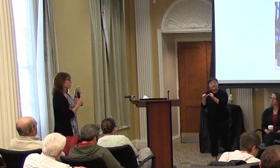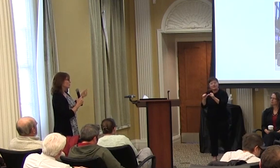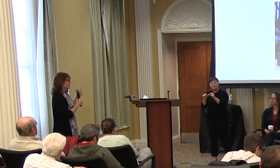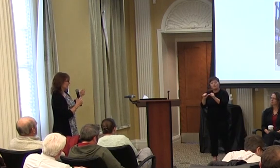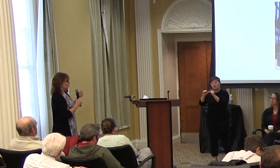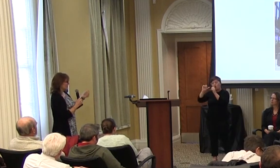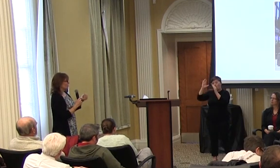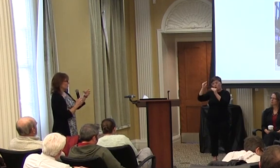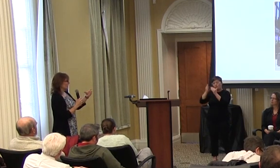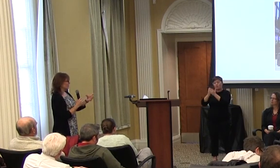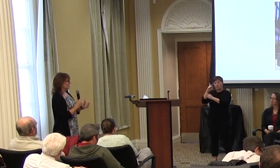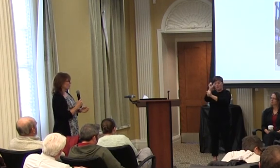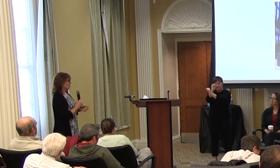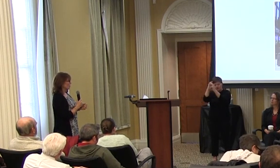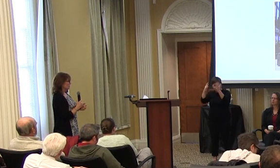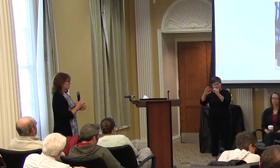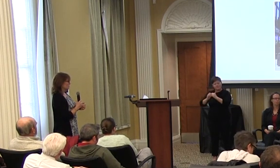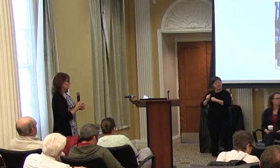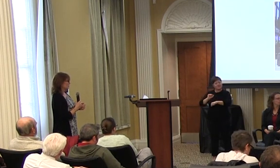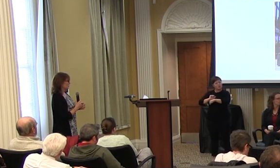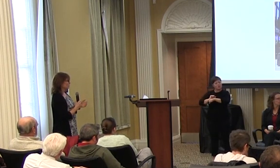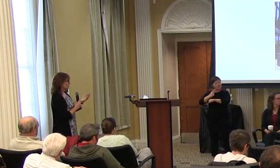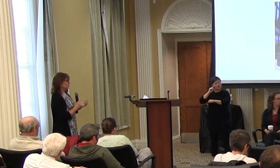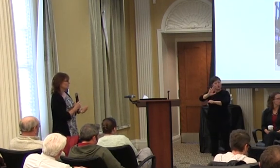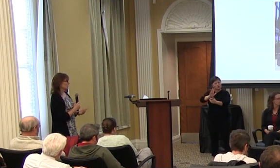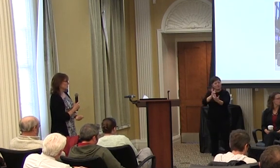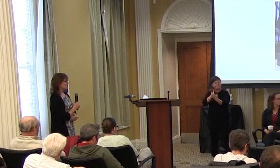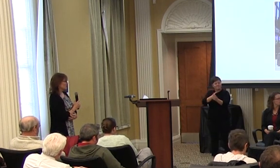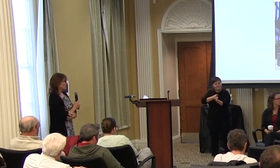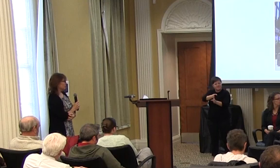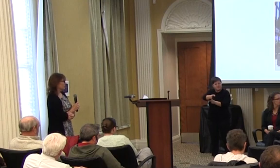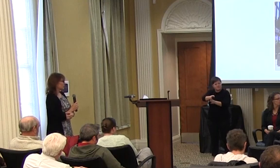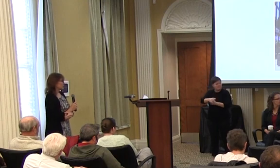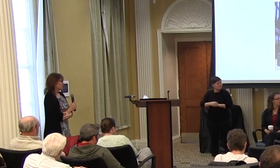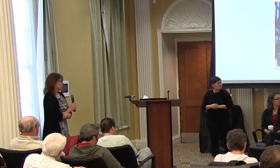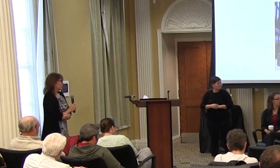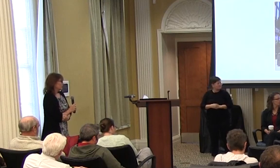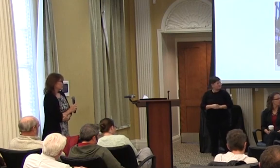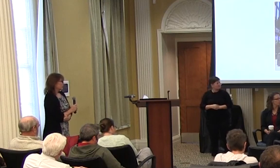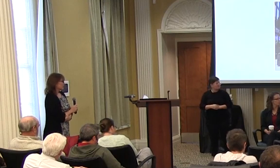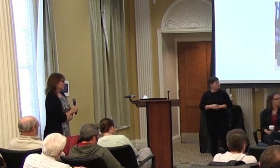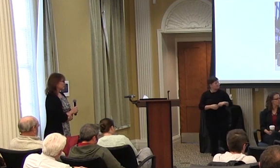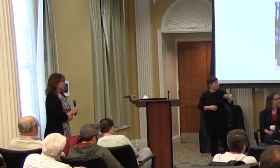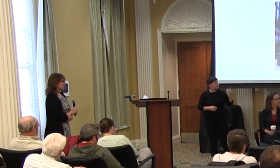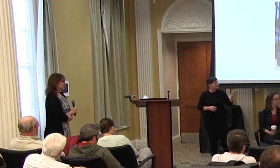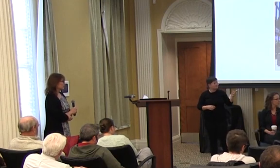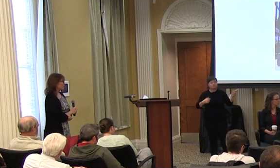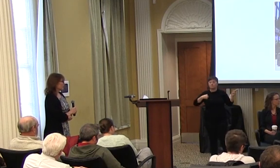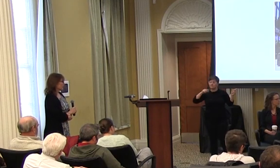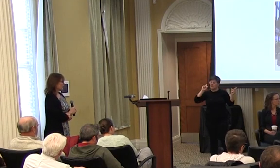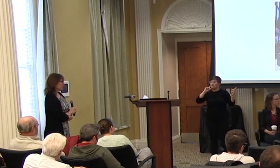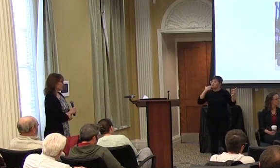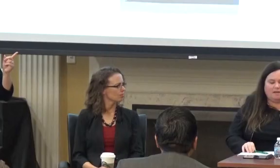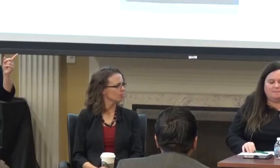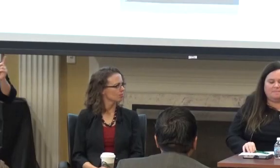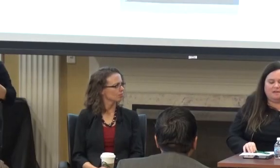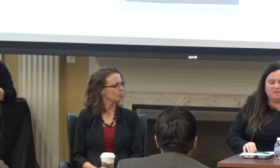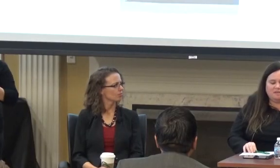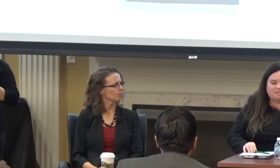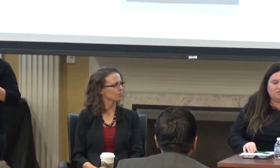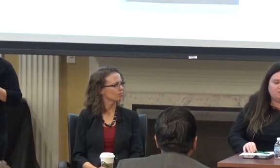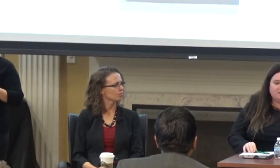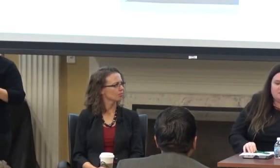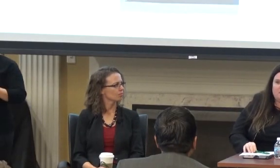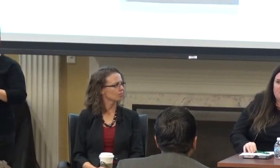hope through imagination how does that work in your discipline i wonder if you could speak to that a little bit i think that's a good question um